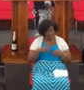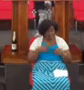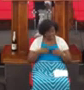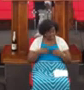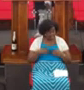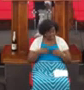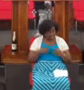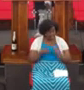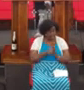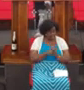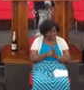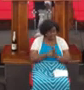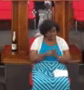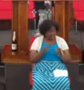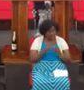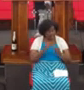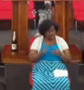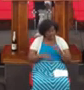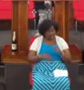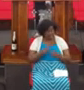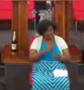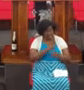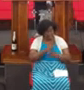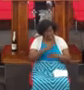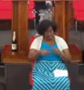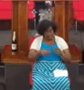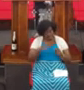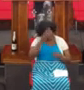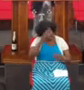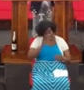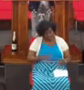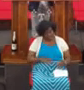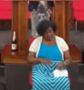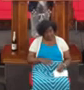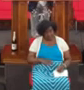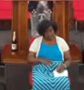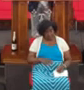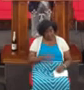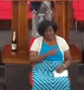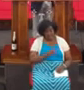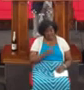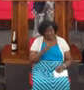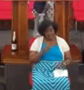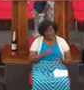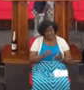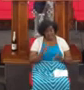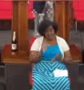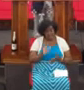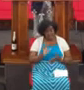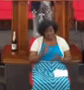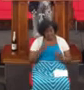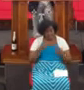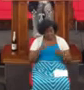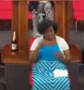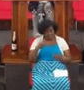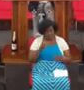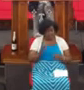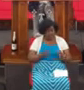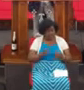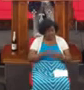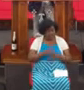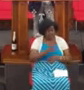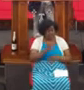laws more than they cared about human needs. The Bible says in verse 5 of our text, and answered them, saying, which of you shall